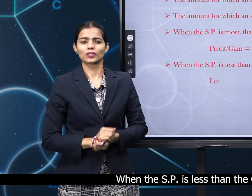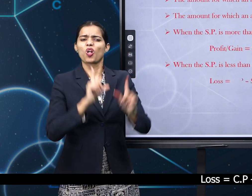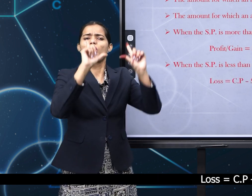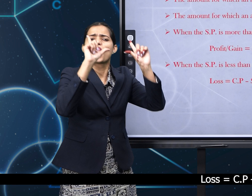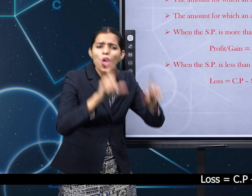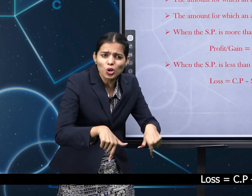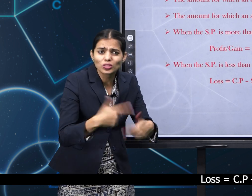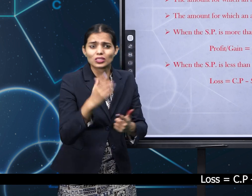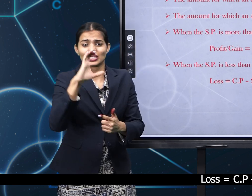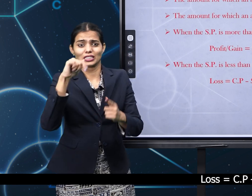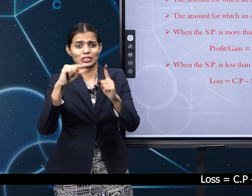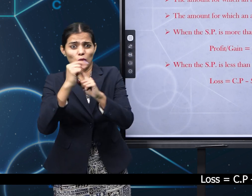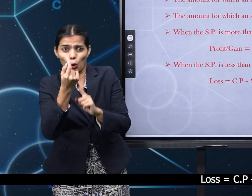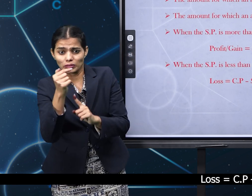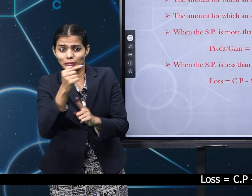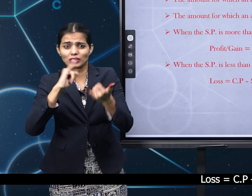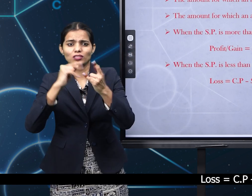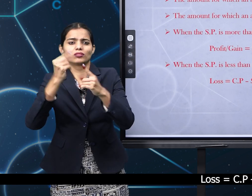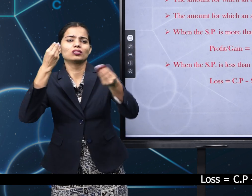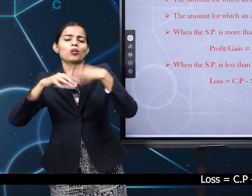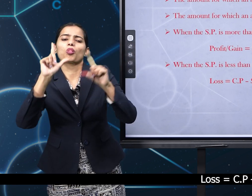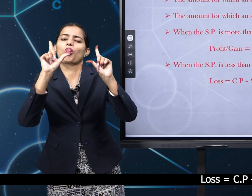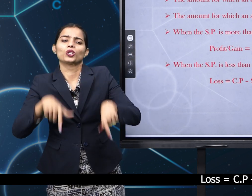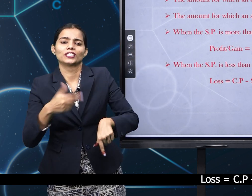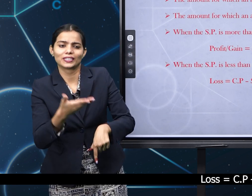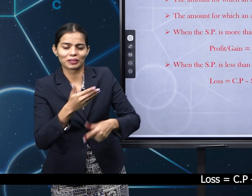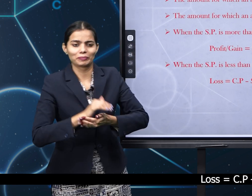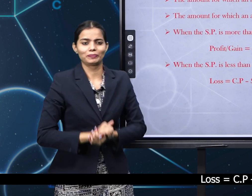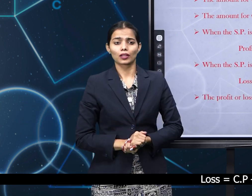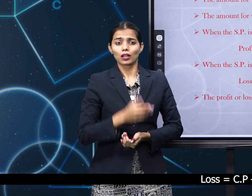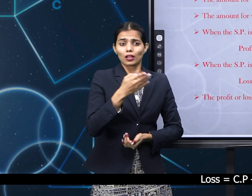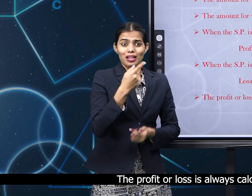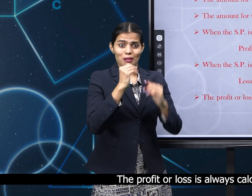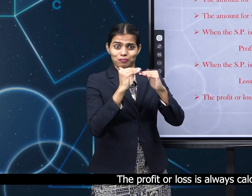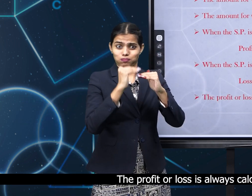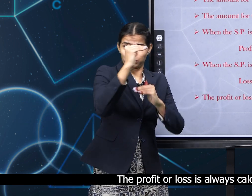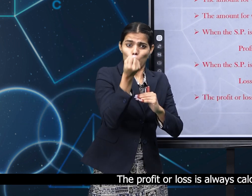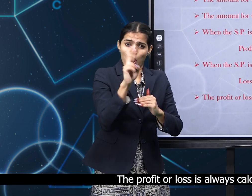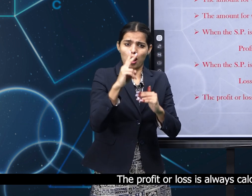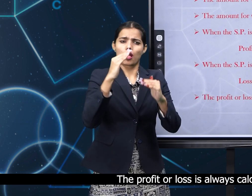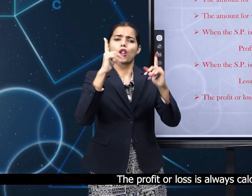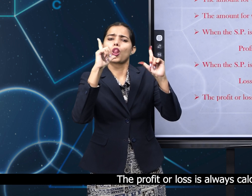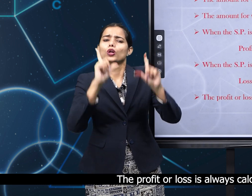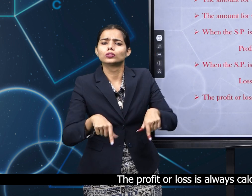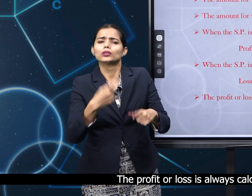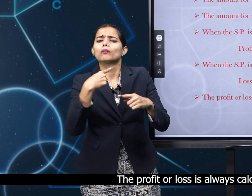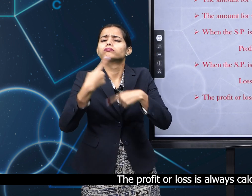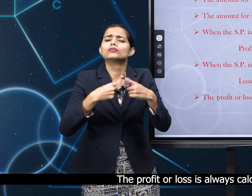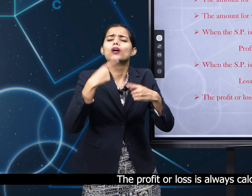Loss is equal to CP minus SP. The profit or loss is always calculated